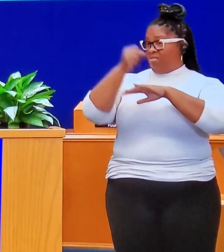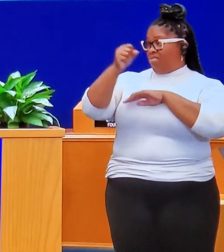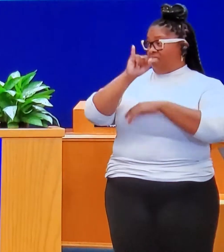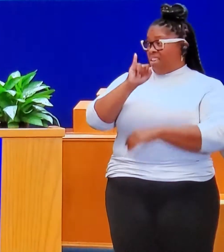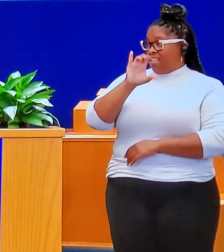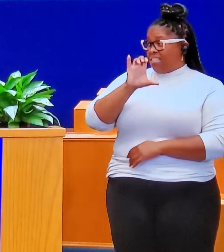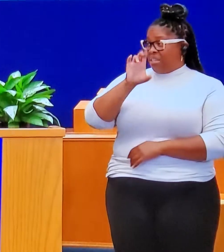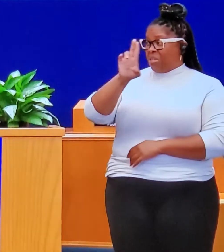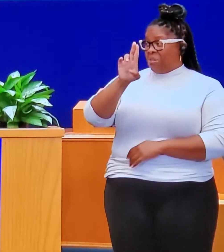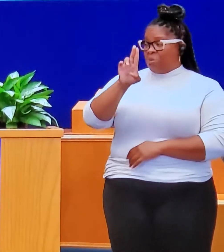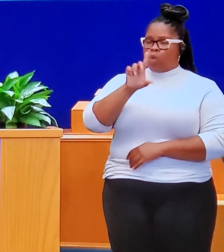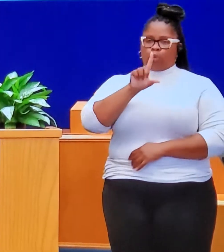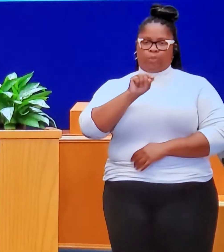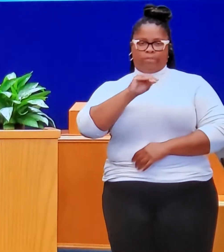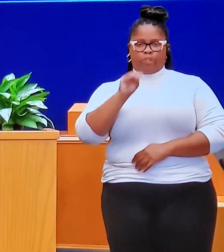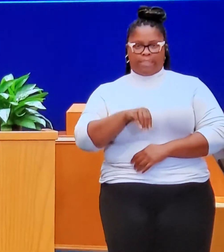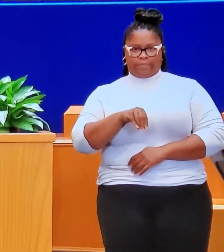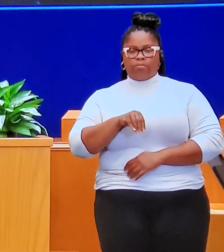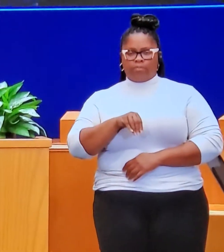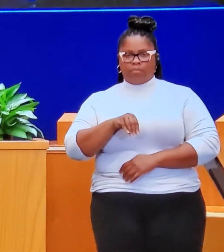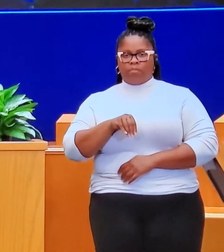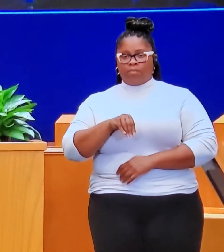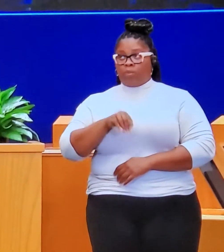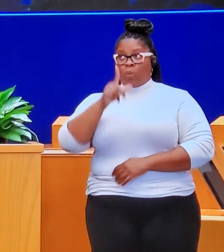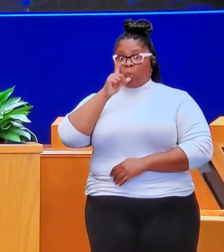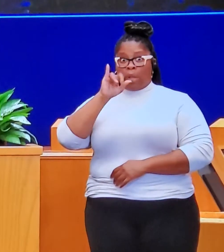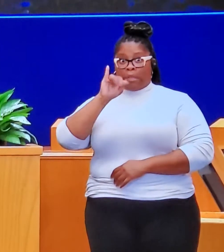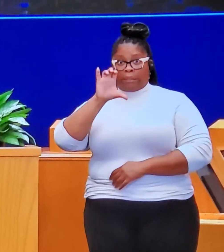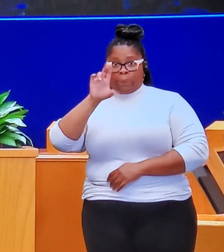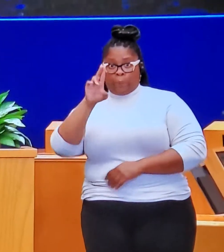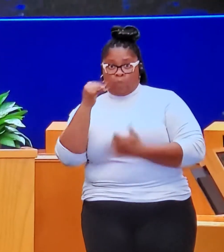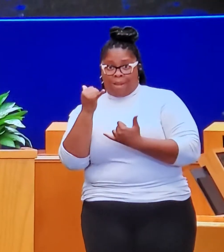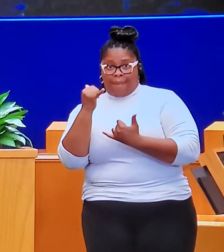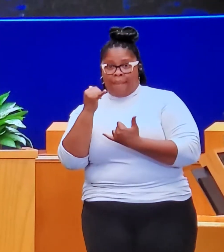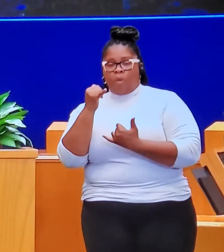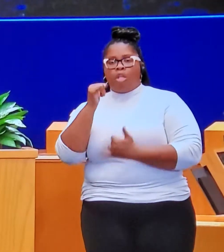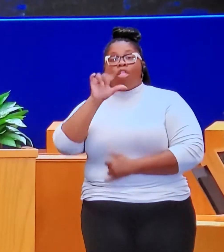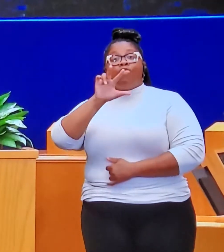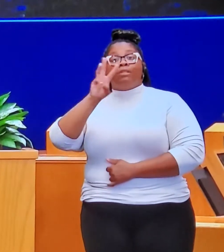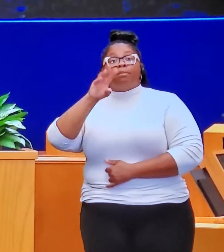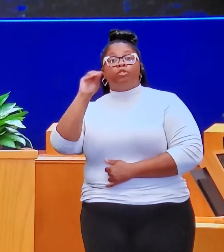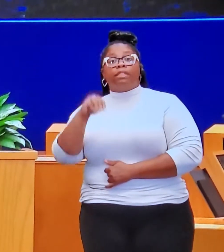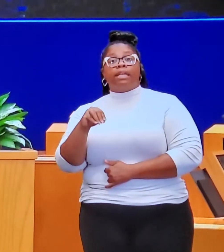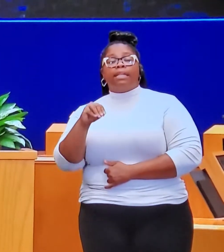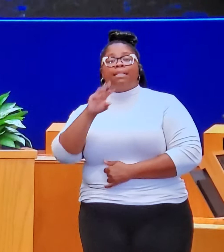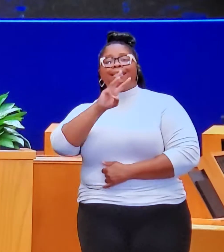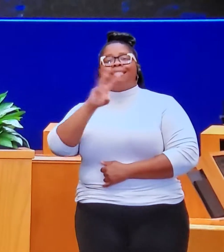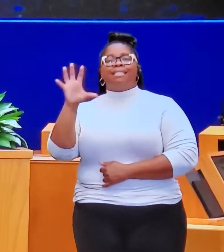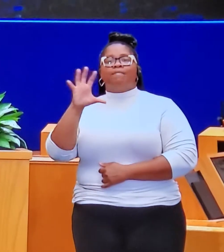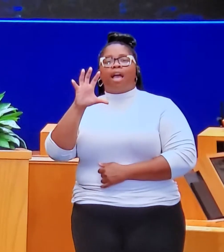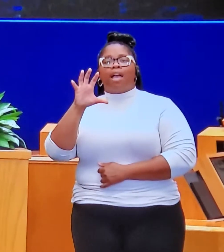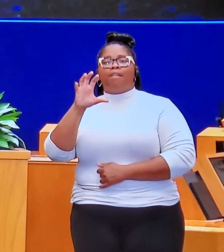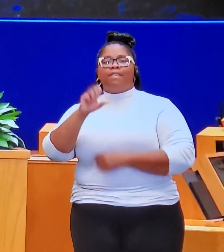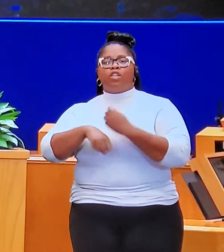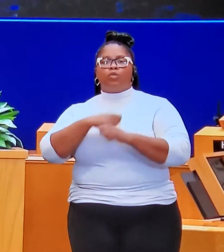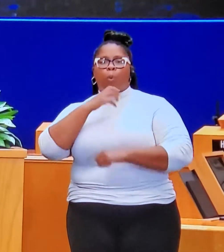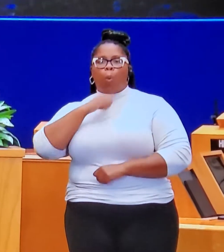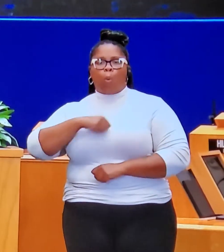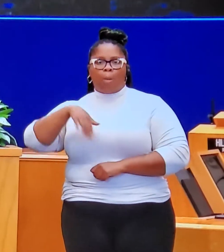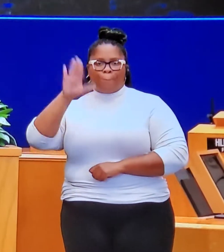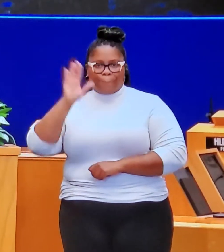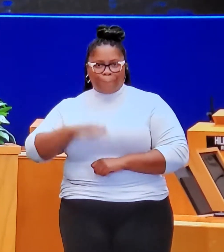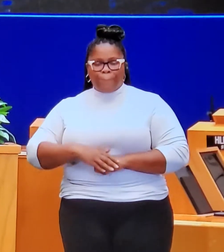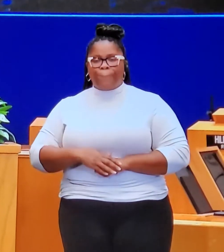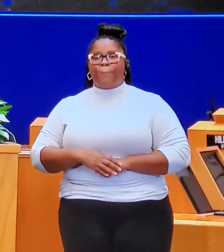intensive care unit, and 36% of those in the ICU are 65 years old or older, and